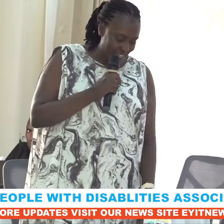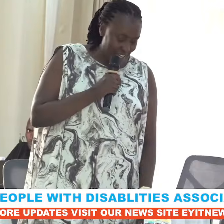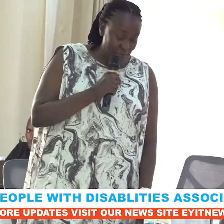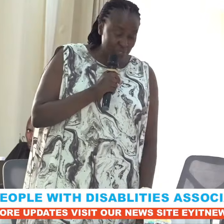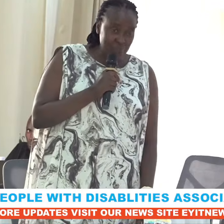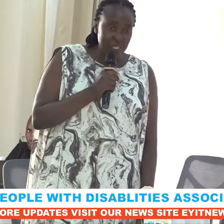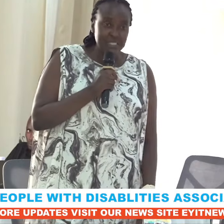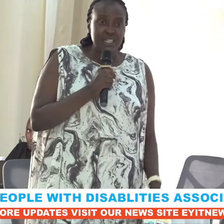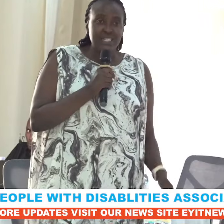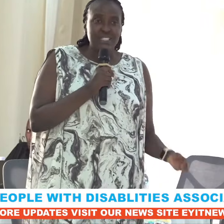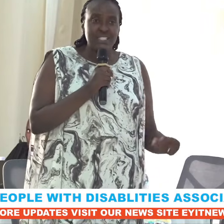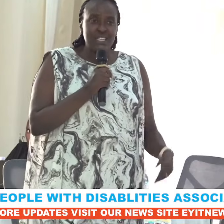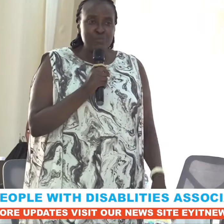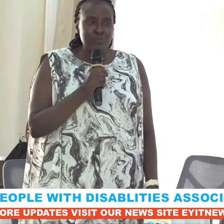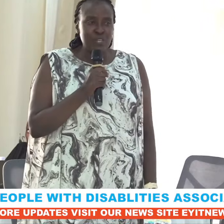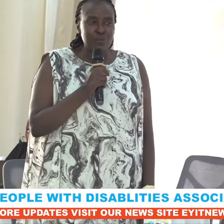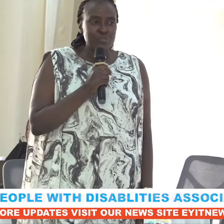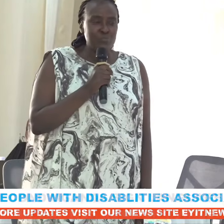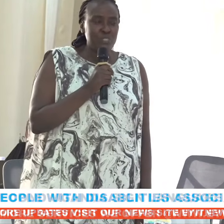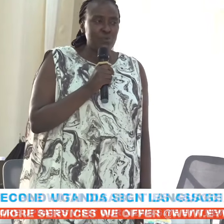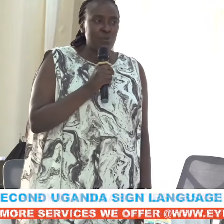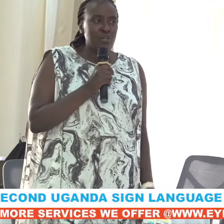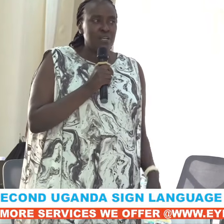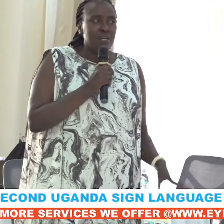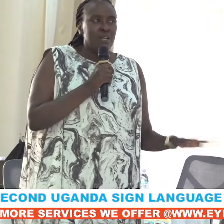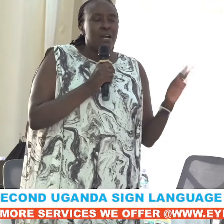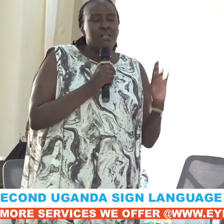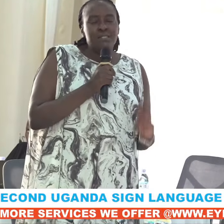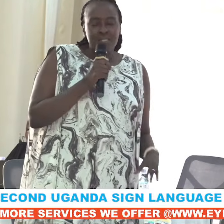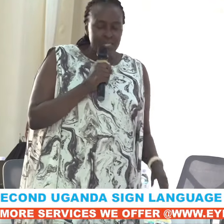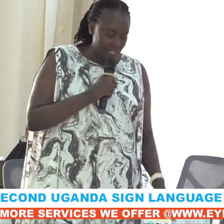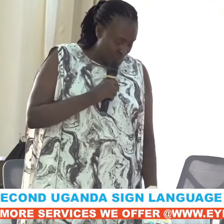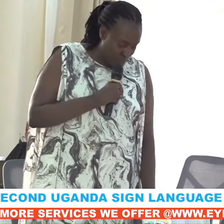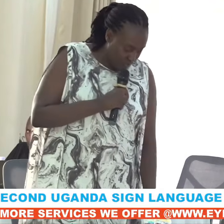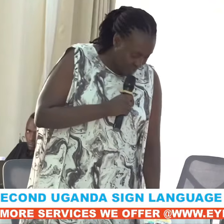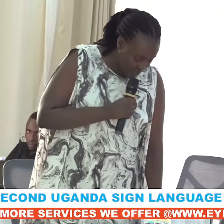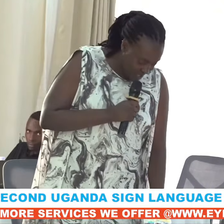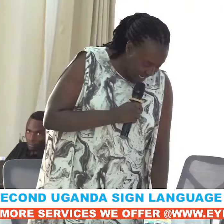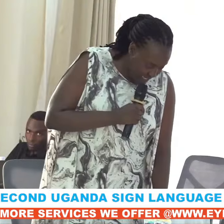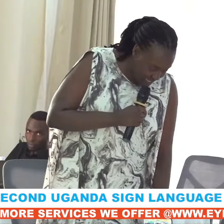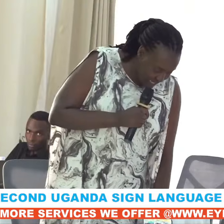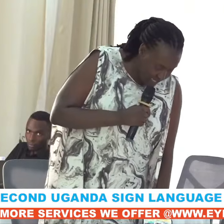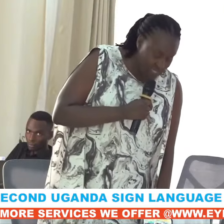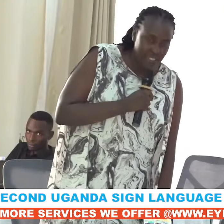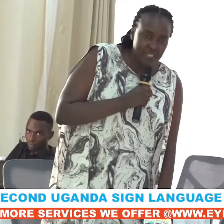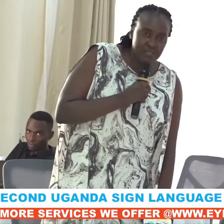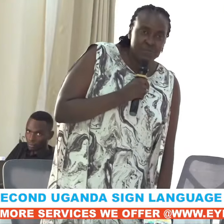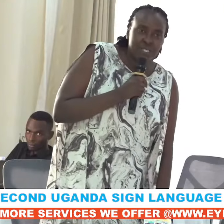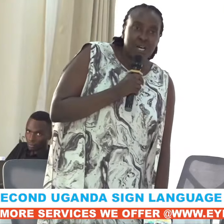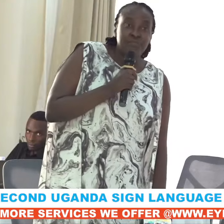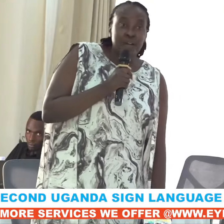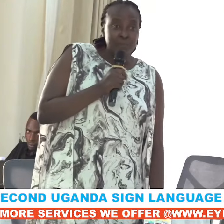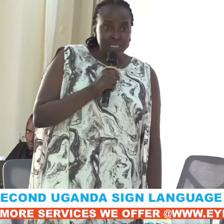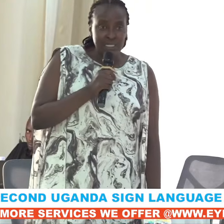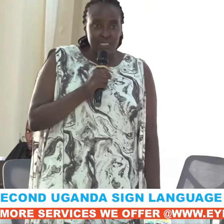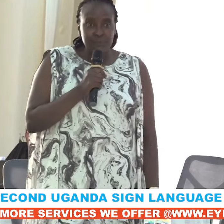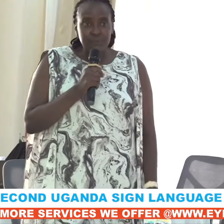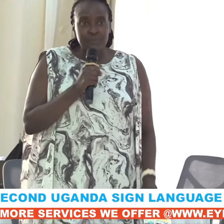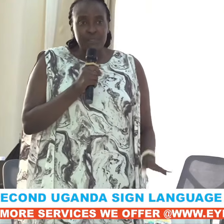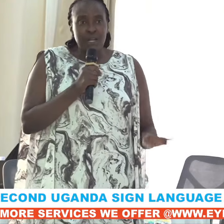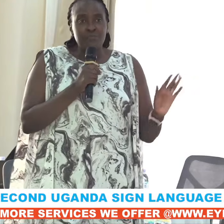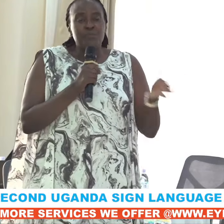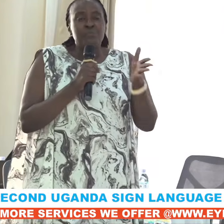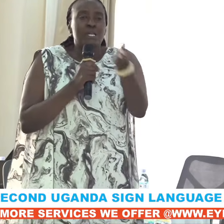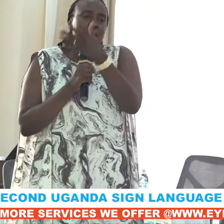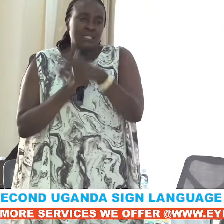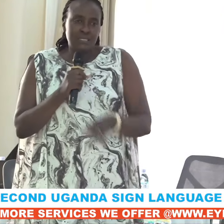the announcement. She came to the hospital, and this lady was reunited with her family,